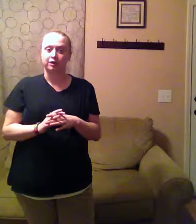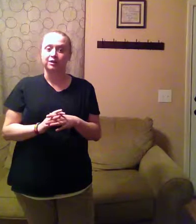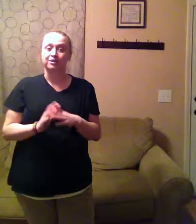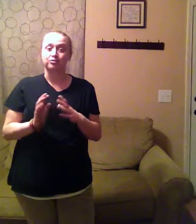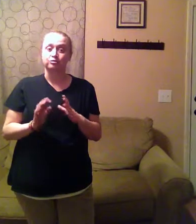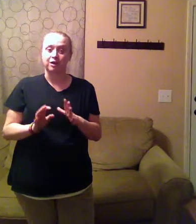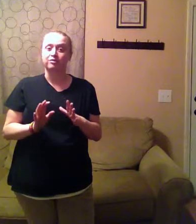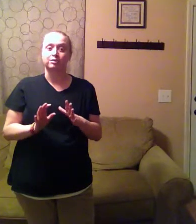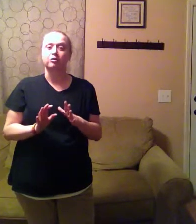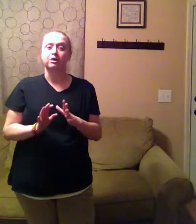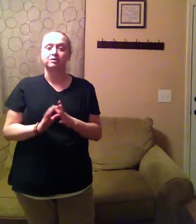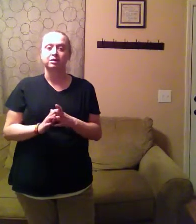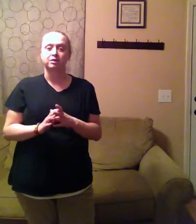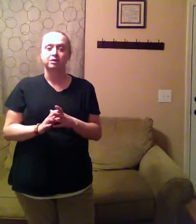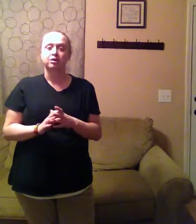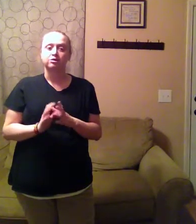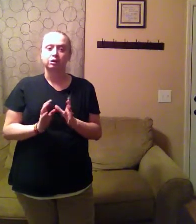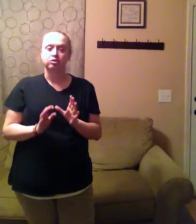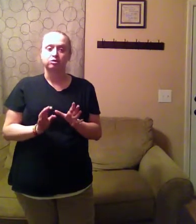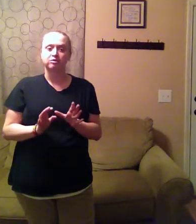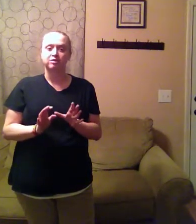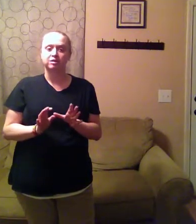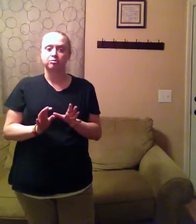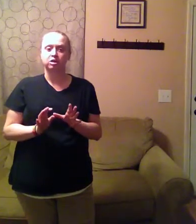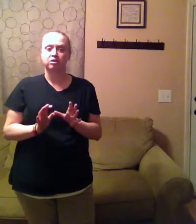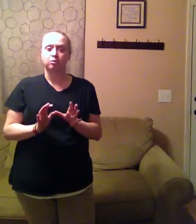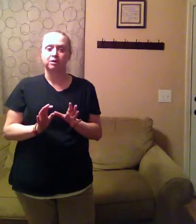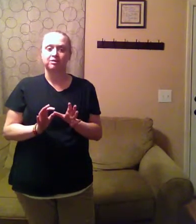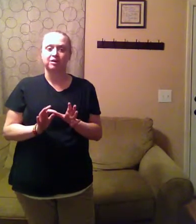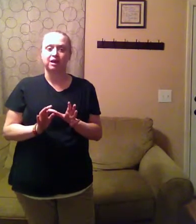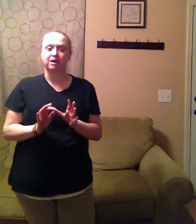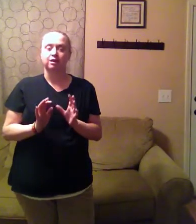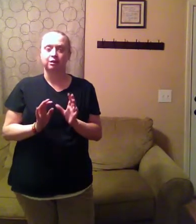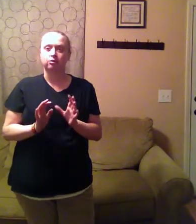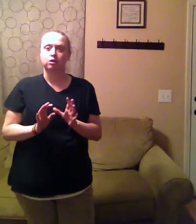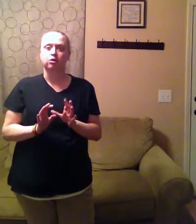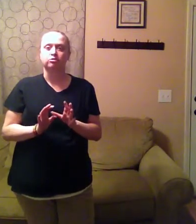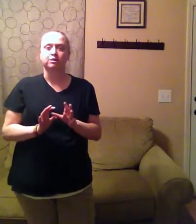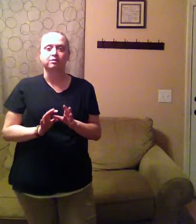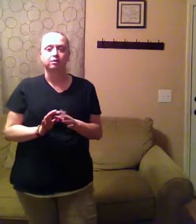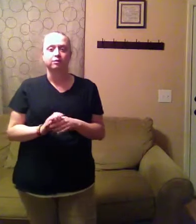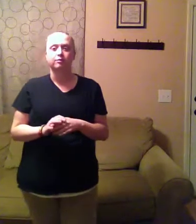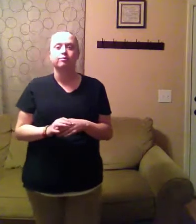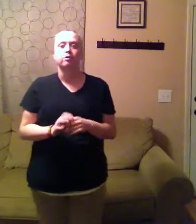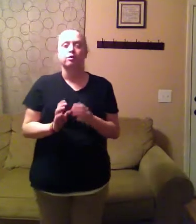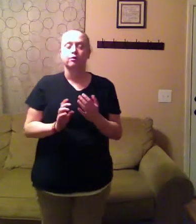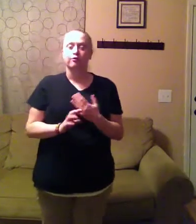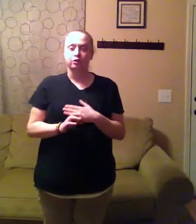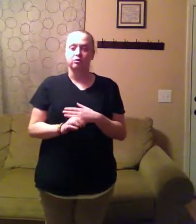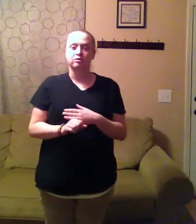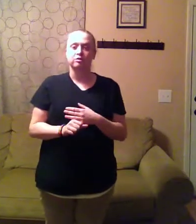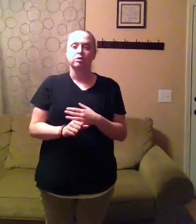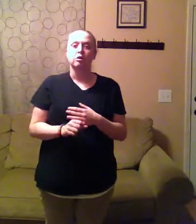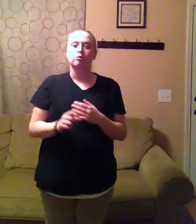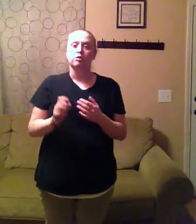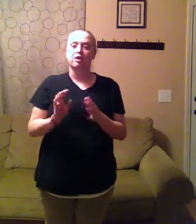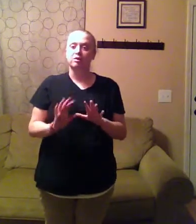It drives me crazy. So I chose this subject hoping to gain a little knowledge myself. First, with thousands